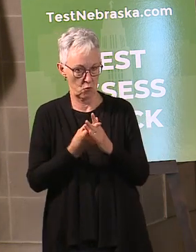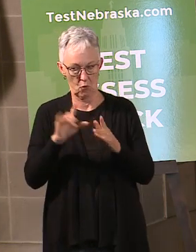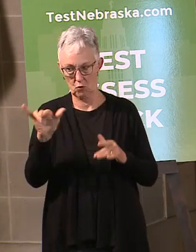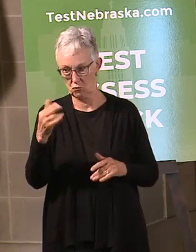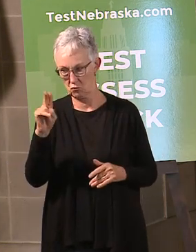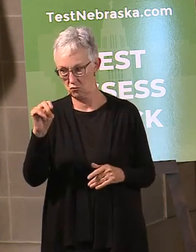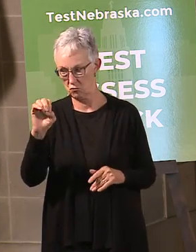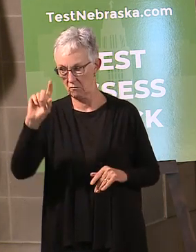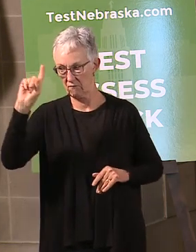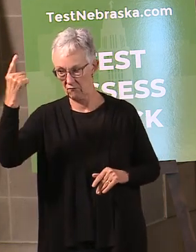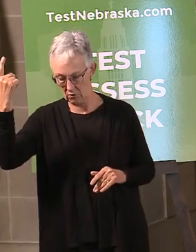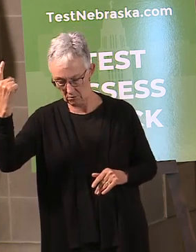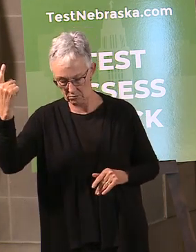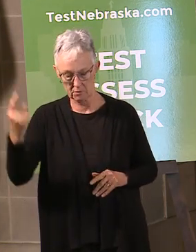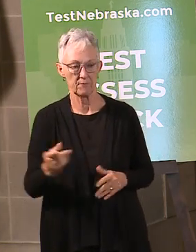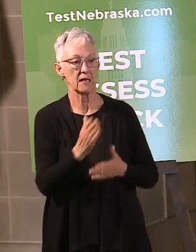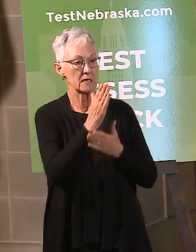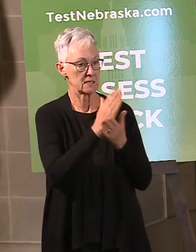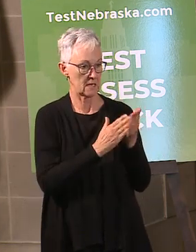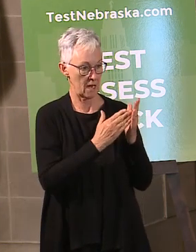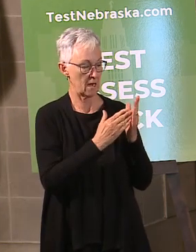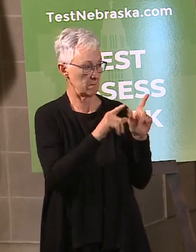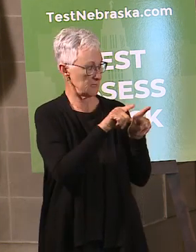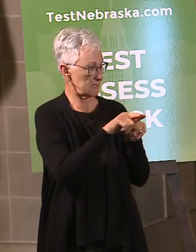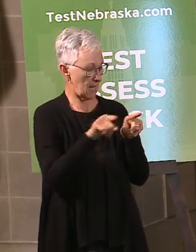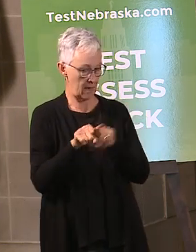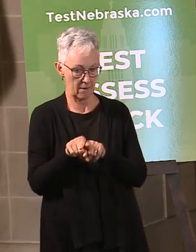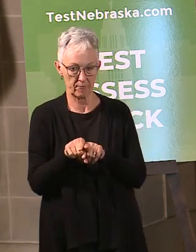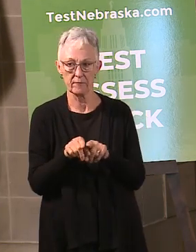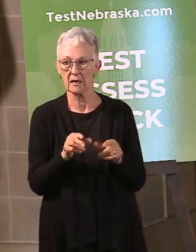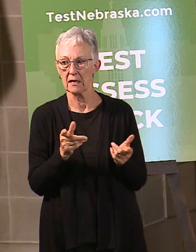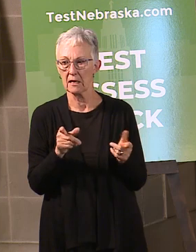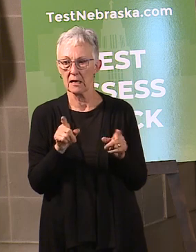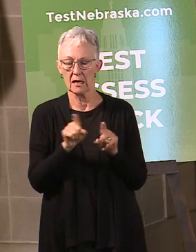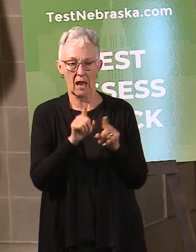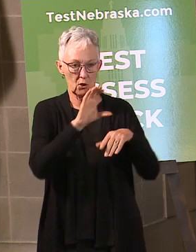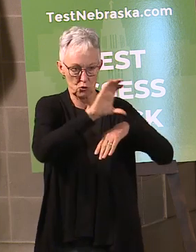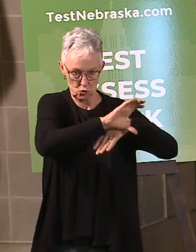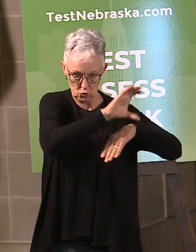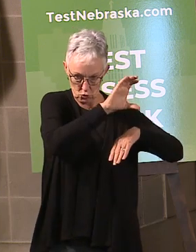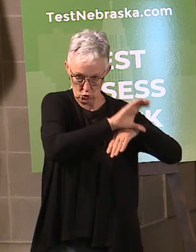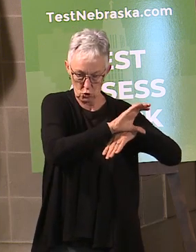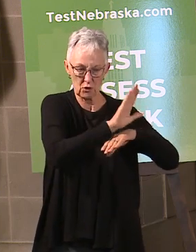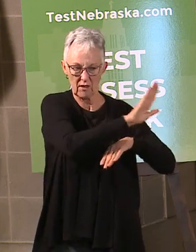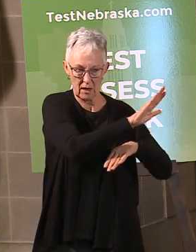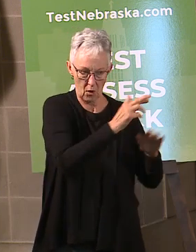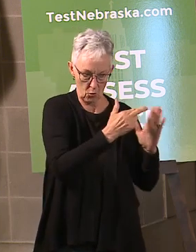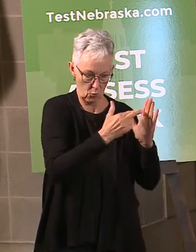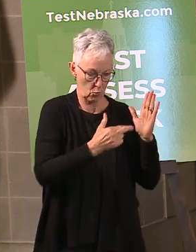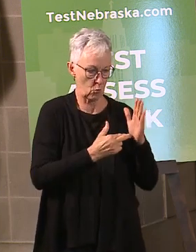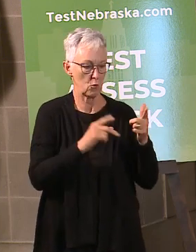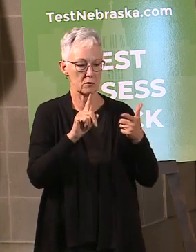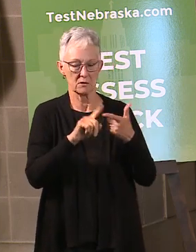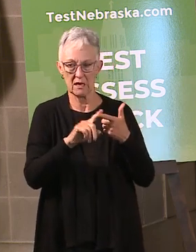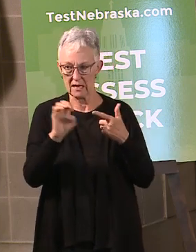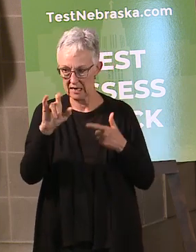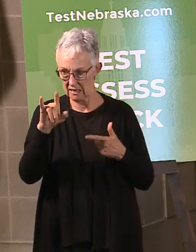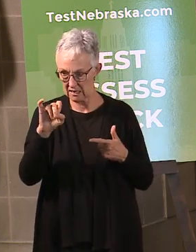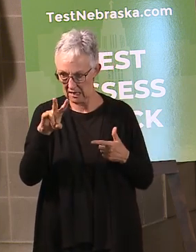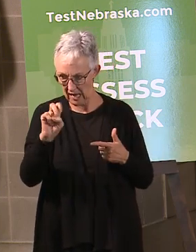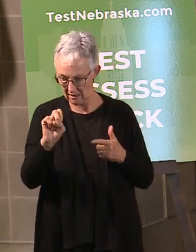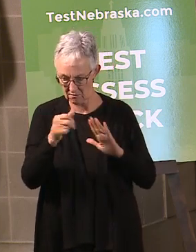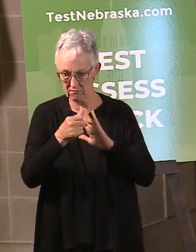for June 1st will be the guidelines we've already published with regard to things like houses of worship, elective surgery, daycare,